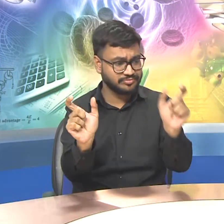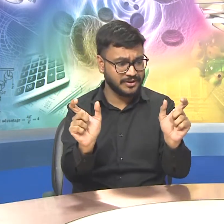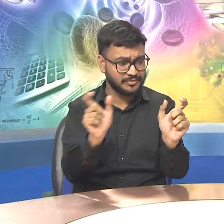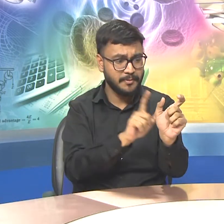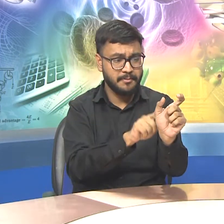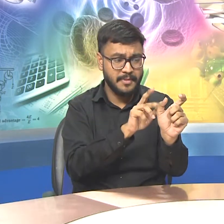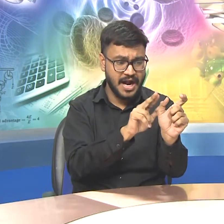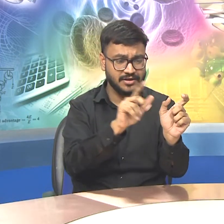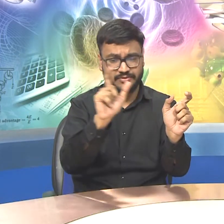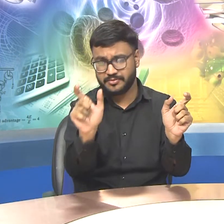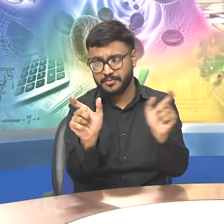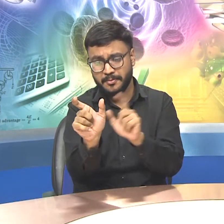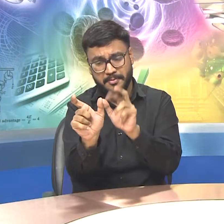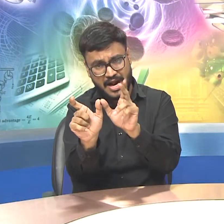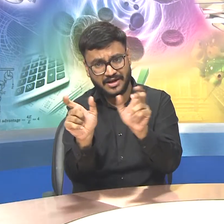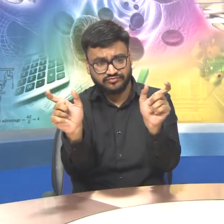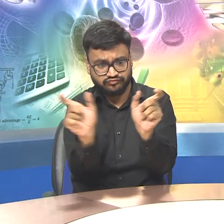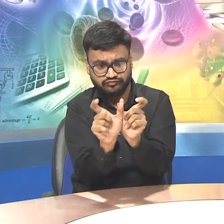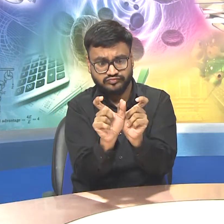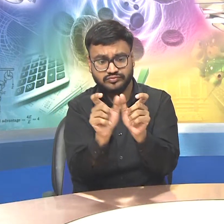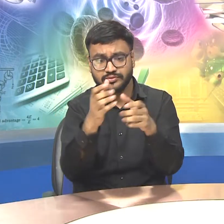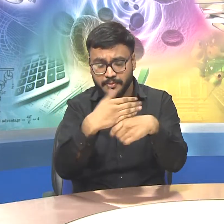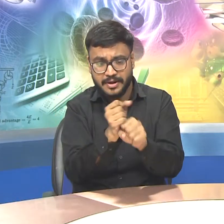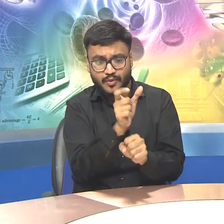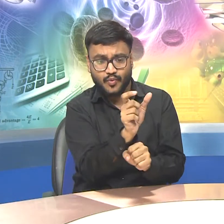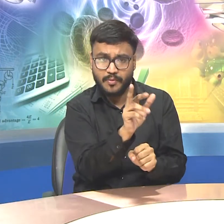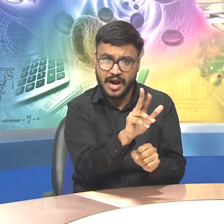new word with a new meaning.